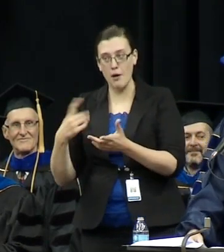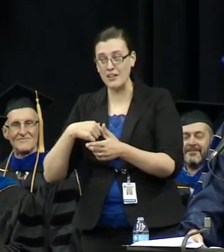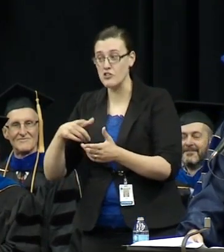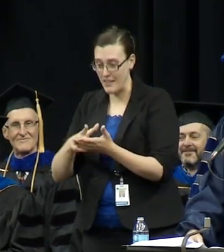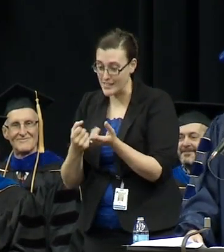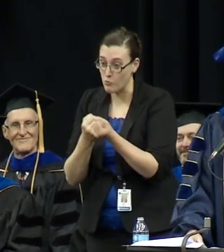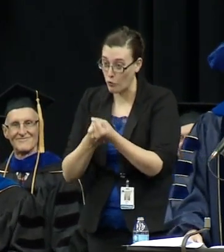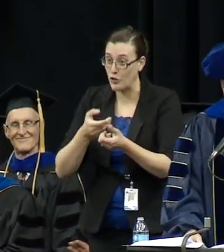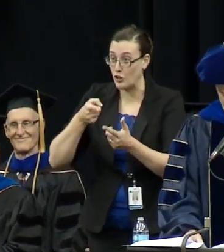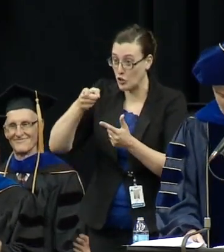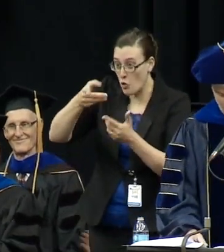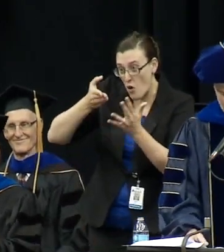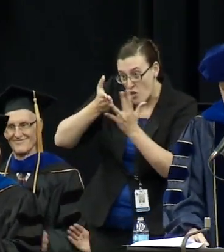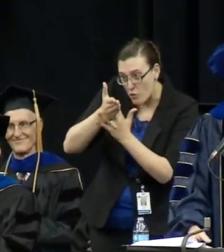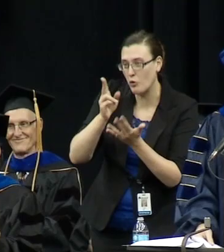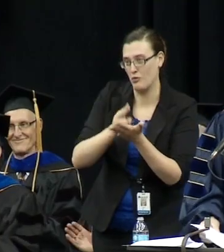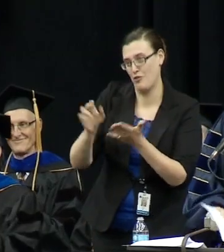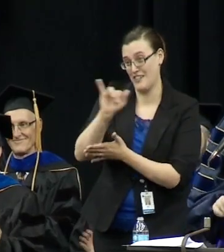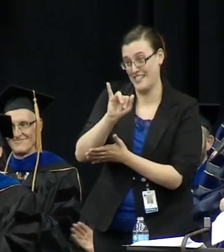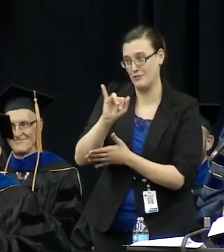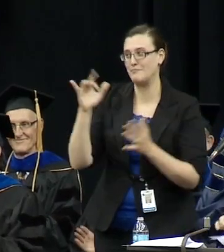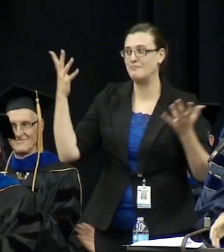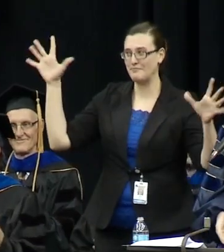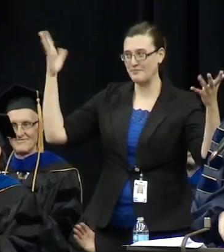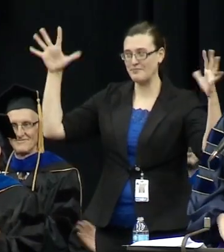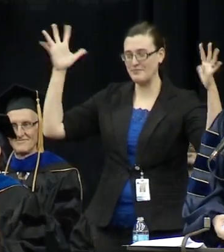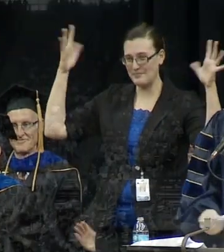you through the University of Iowa.